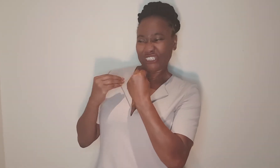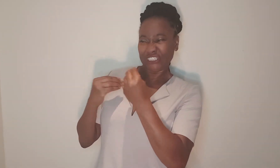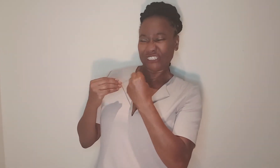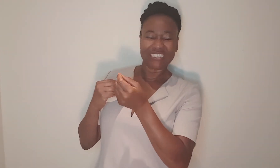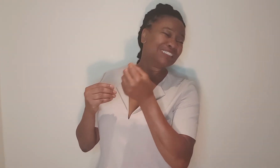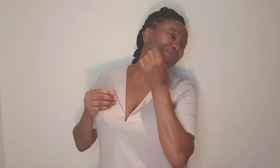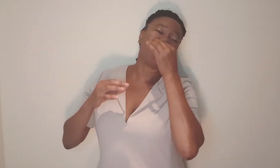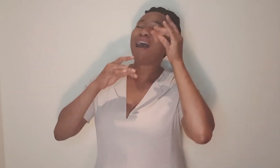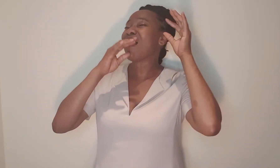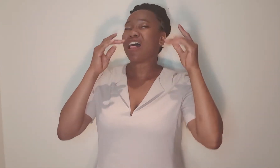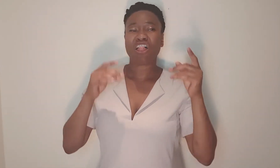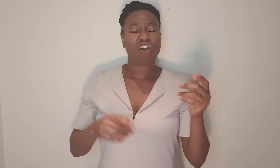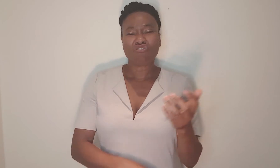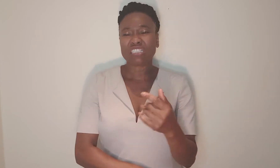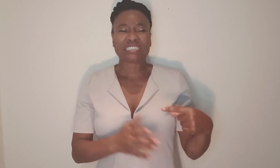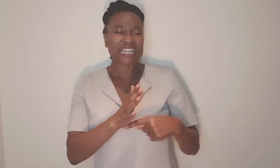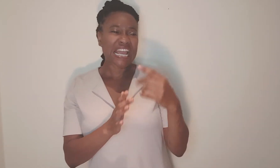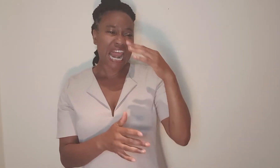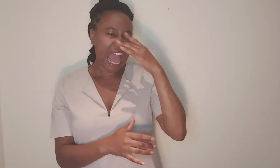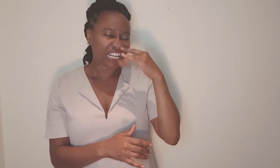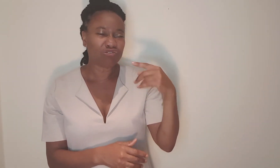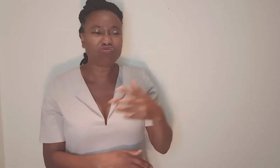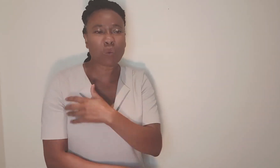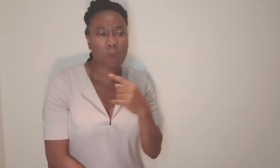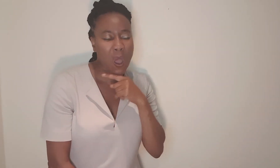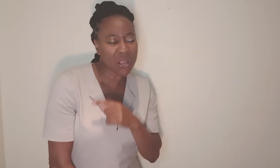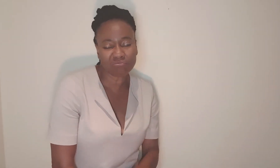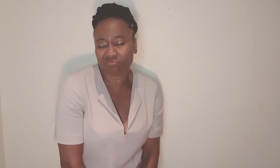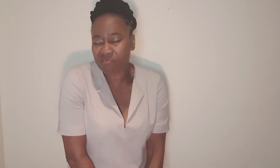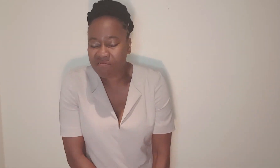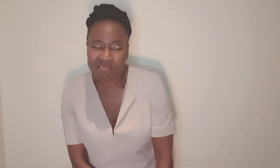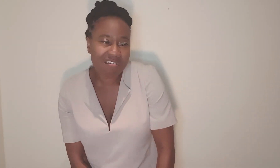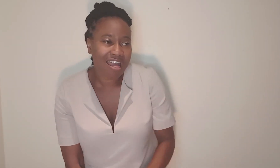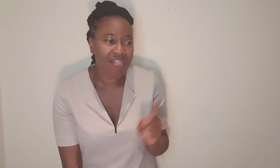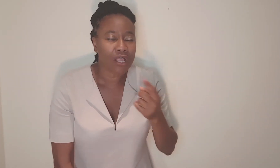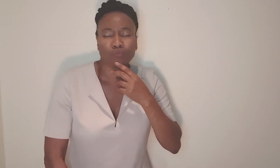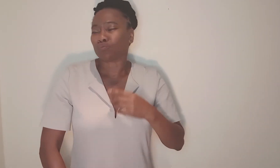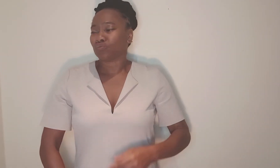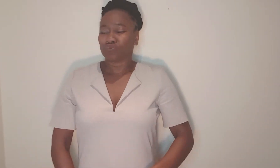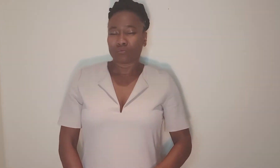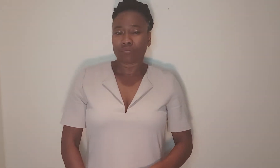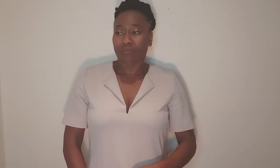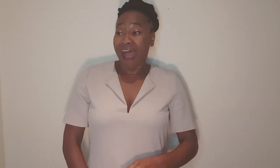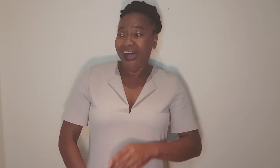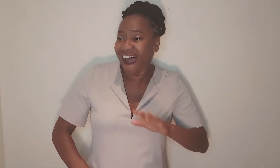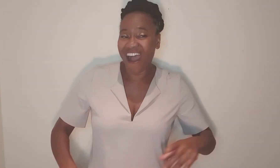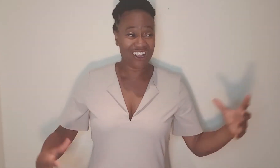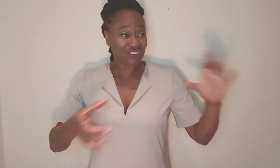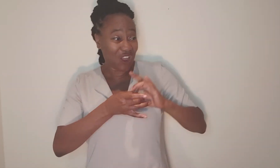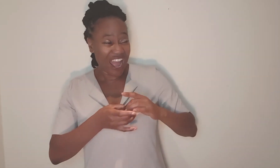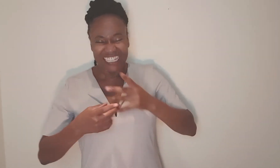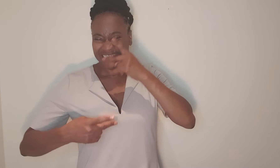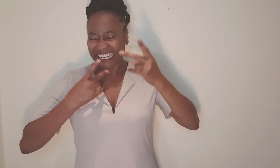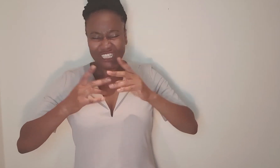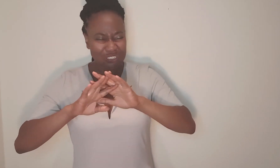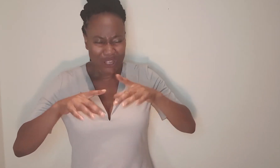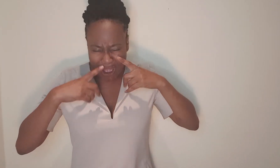sucking their teeth and join in as we sing Don't Cry For Me Argentina. The truth is I